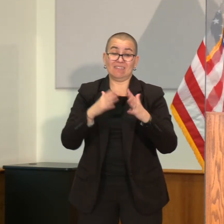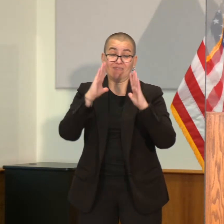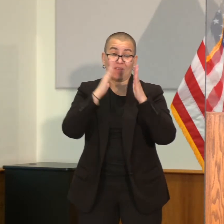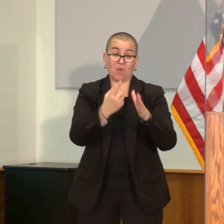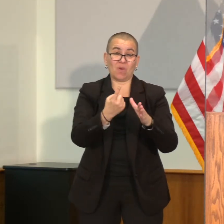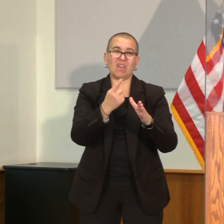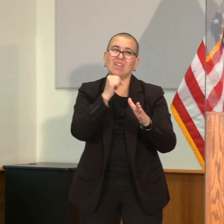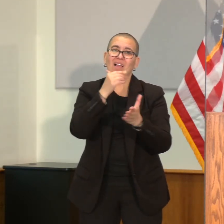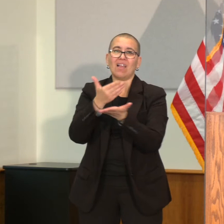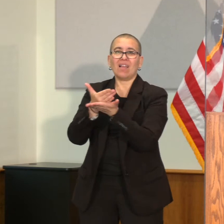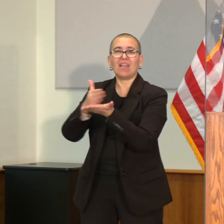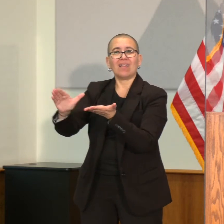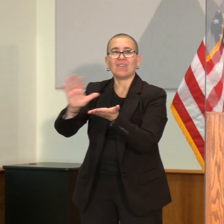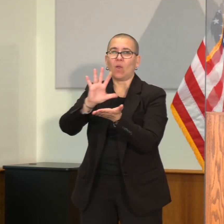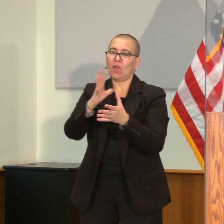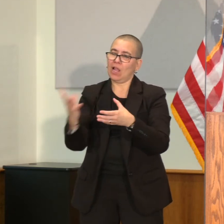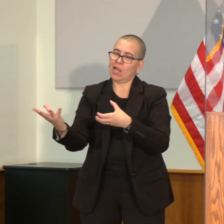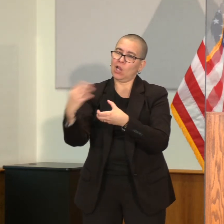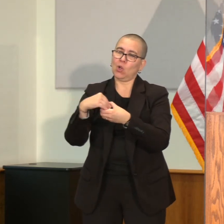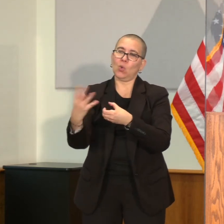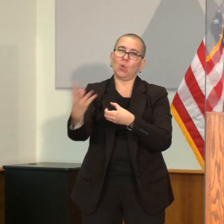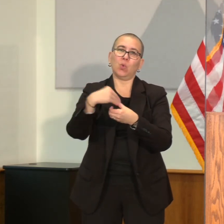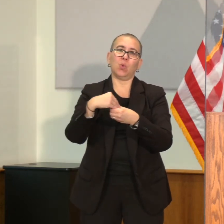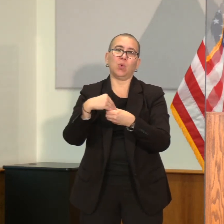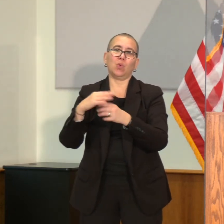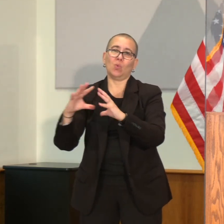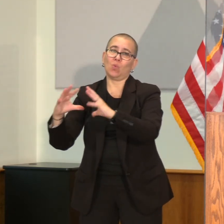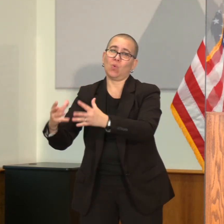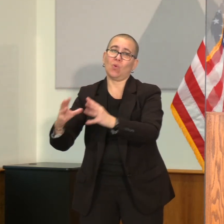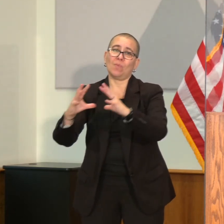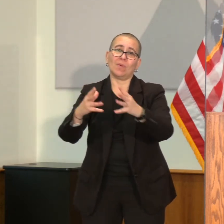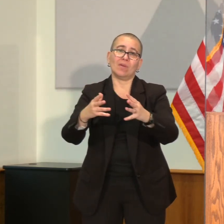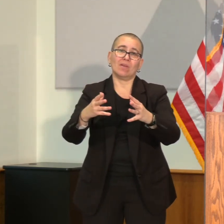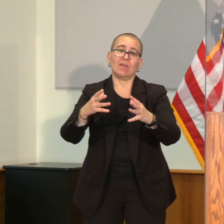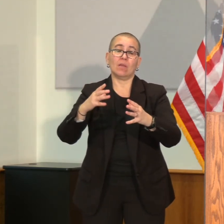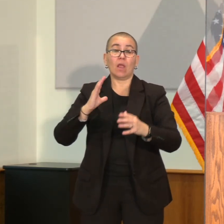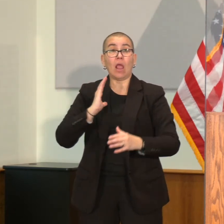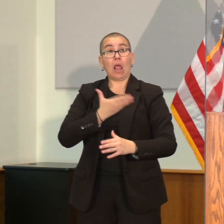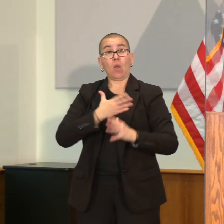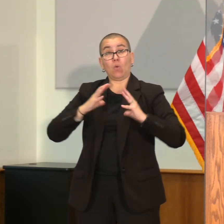have in our caucus as people of color,